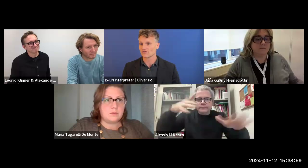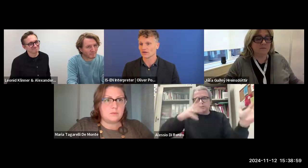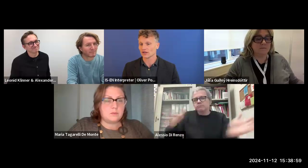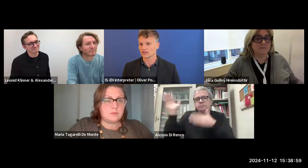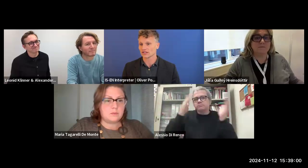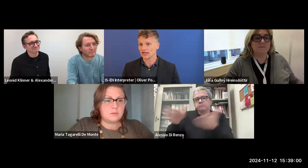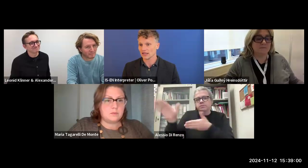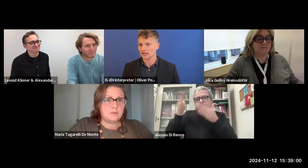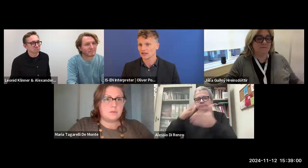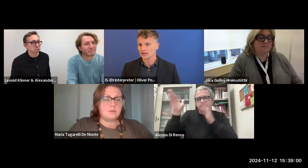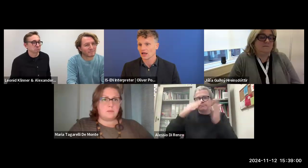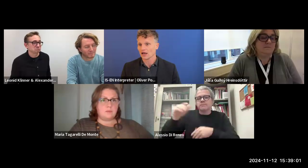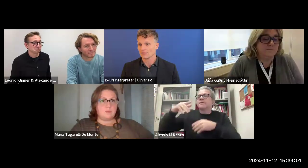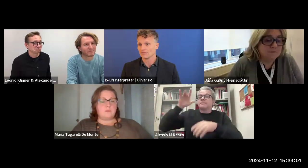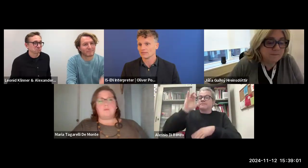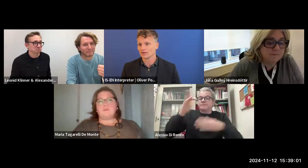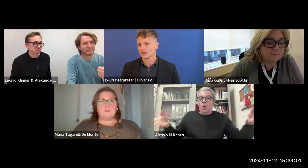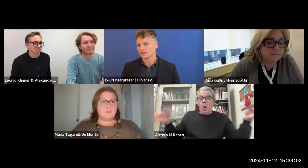record yourself signing